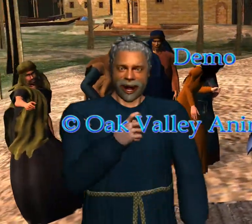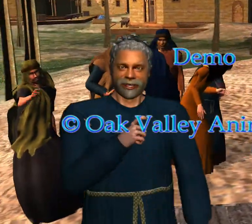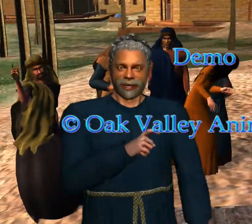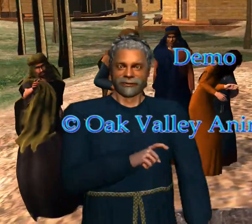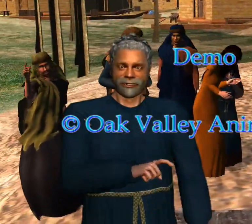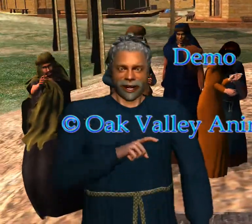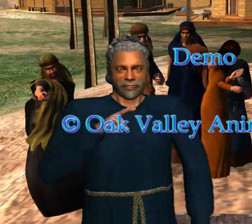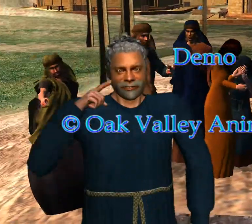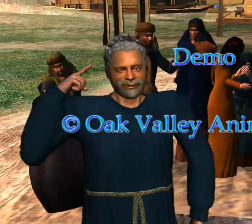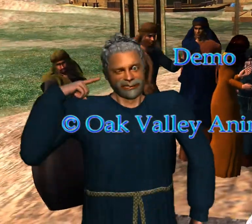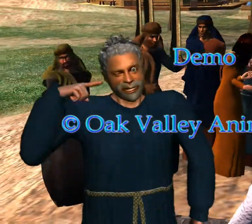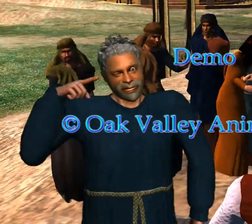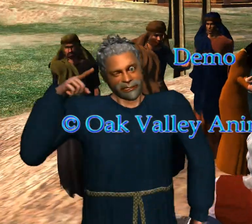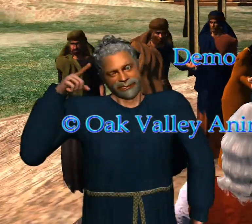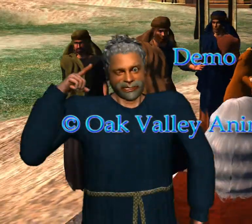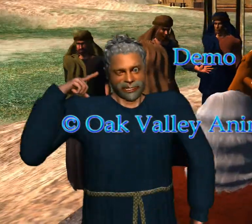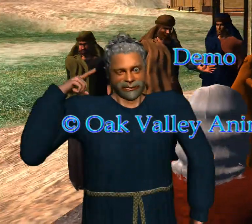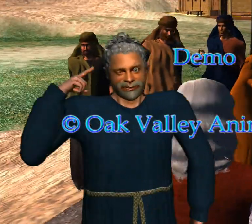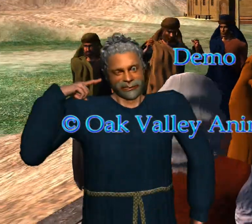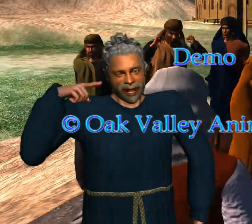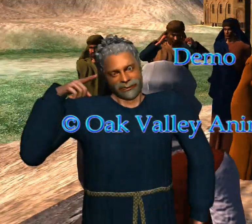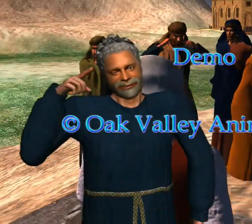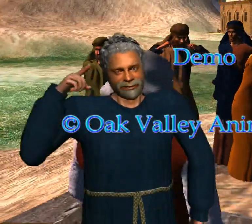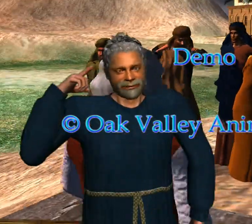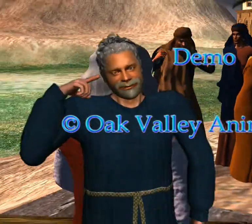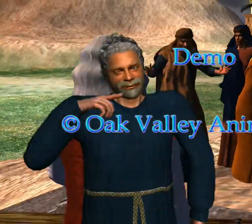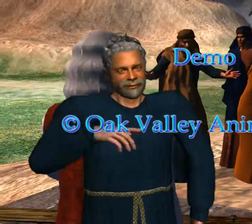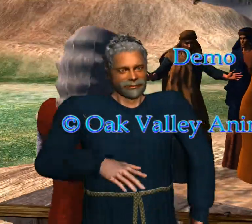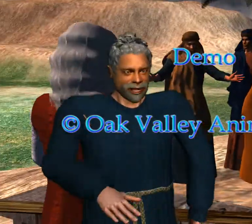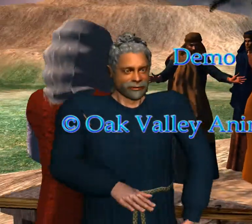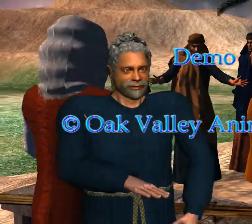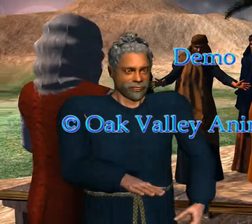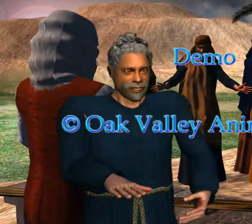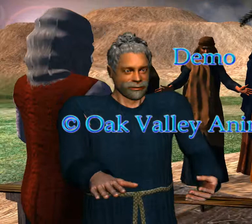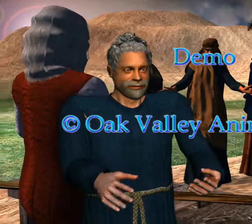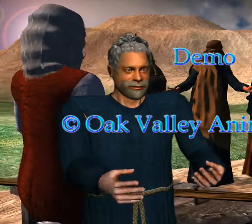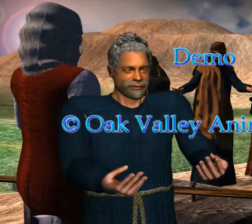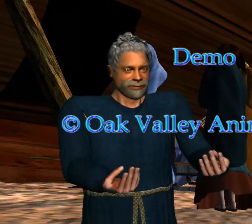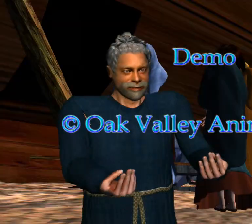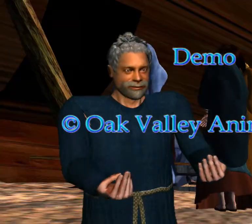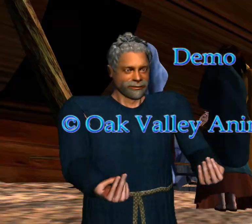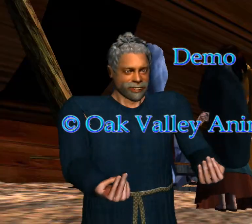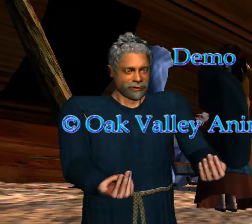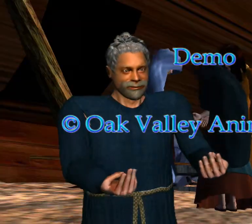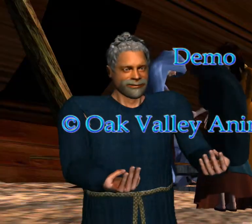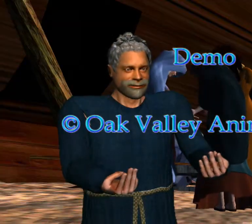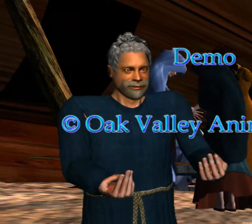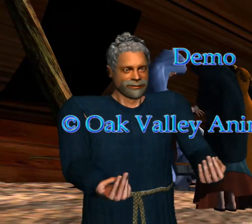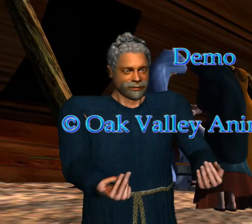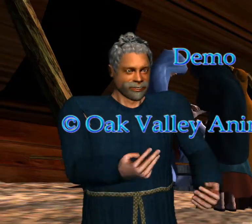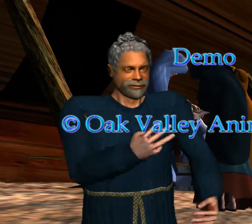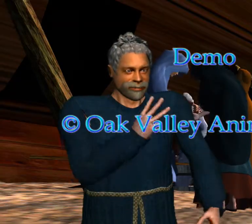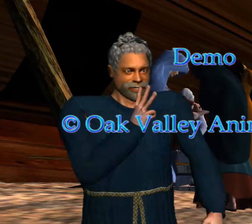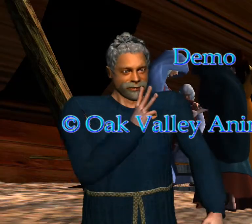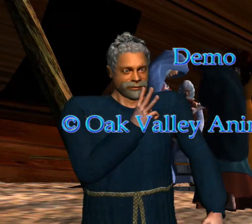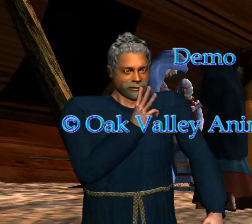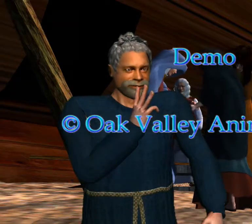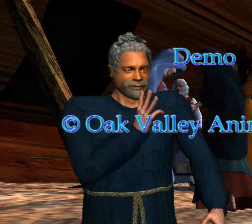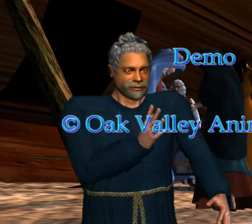said, Noah, you must be crazy. There's no water on the ground